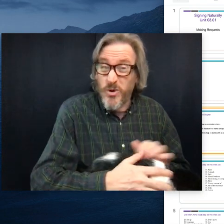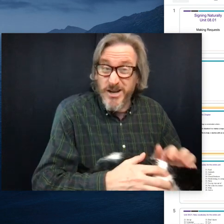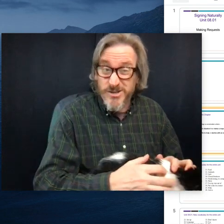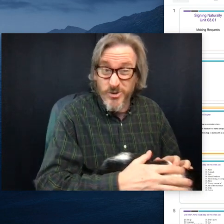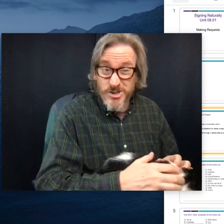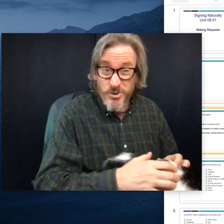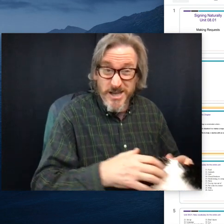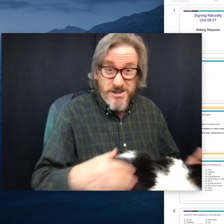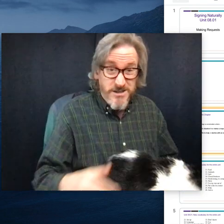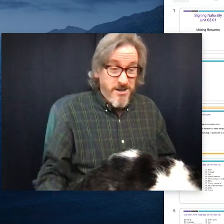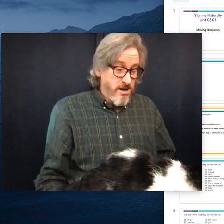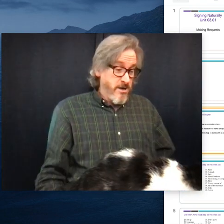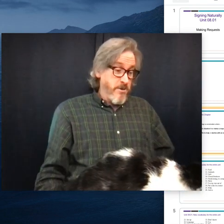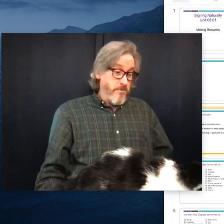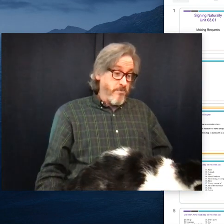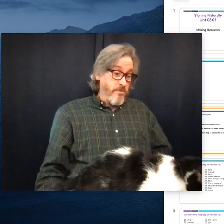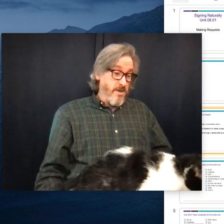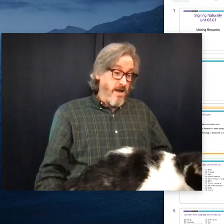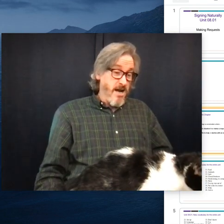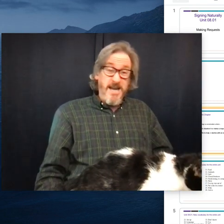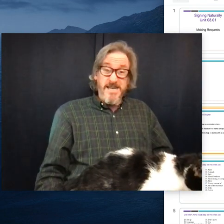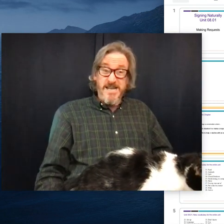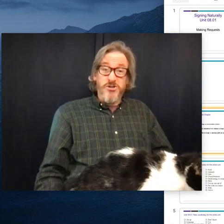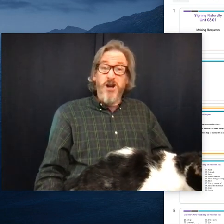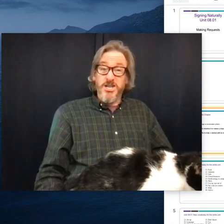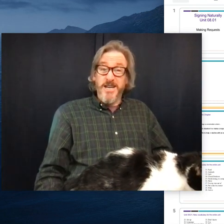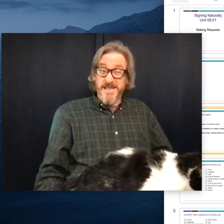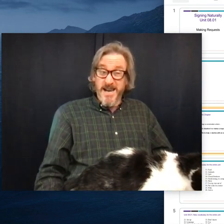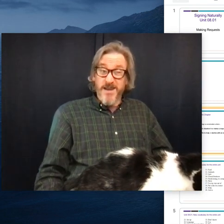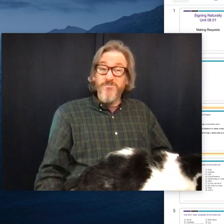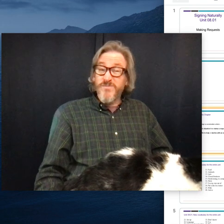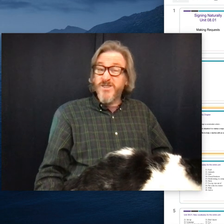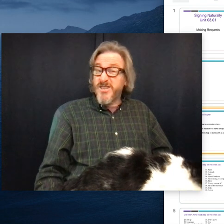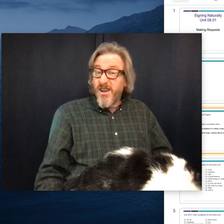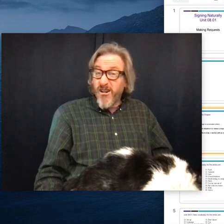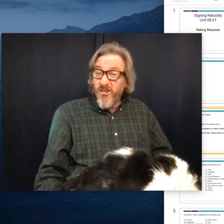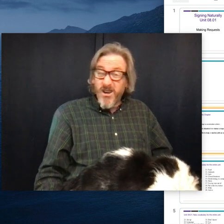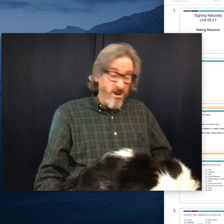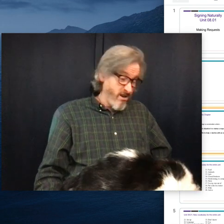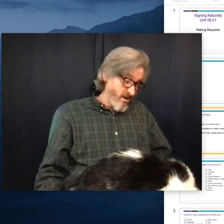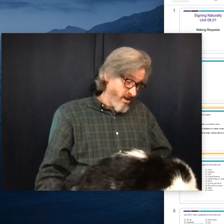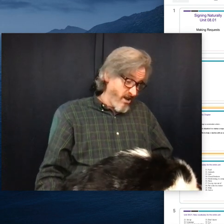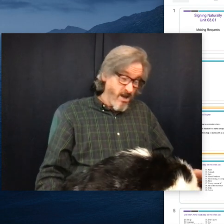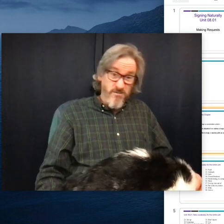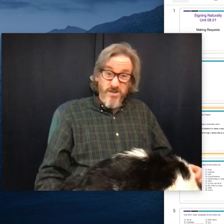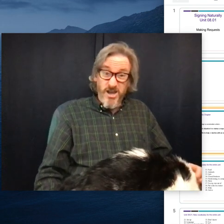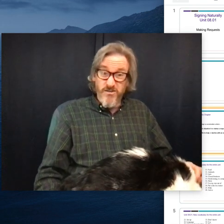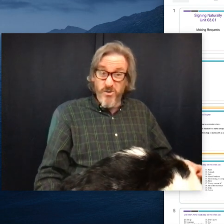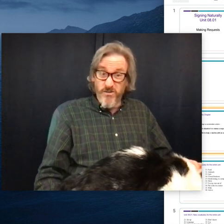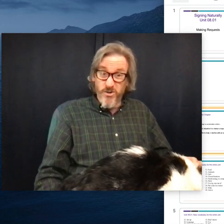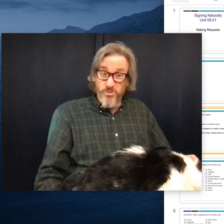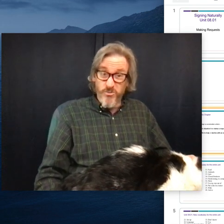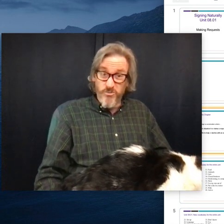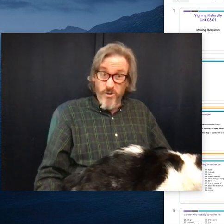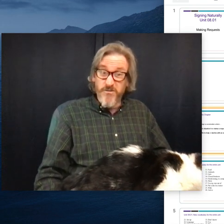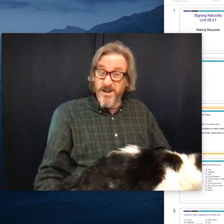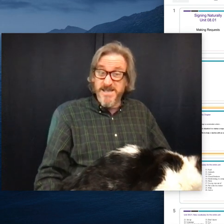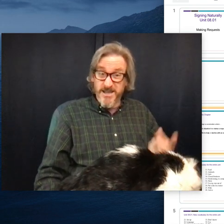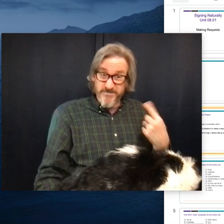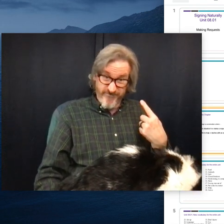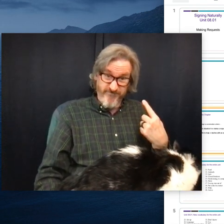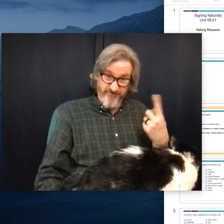like 20 years old, so he's as crotchety as I am. So, if you